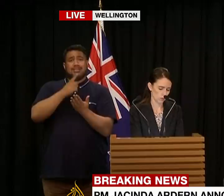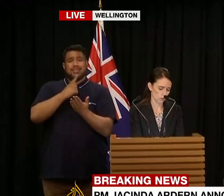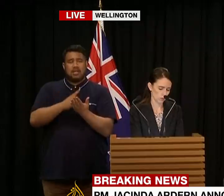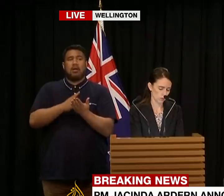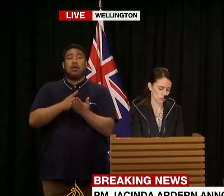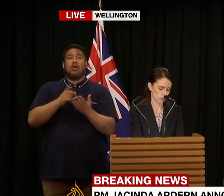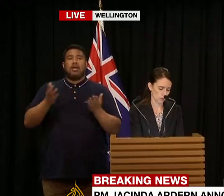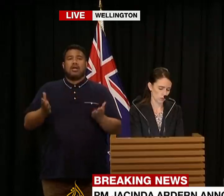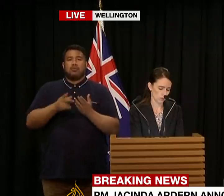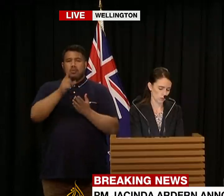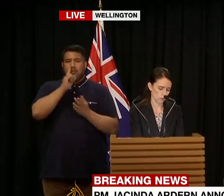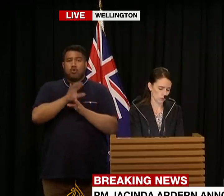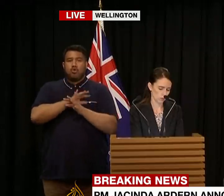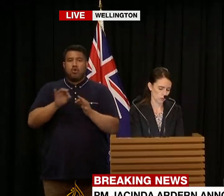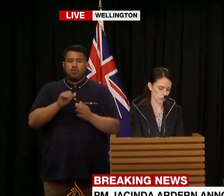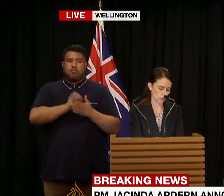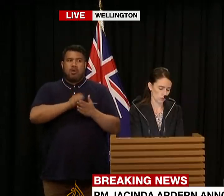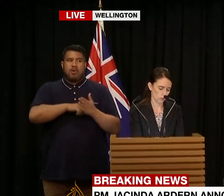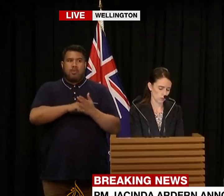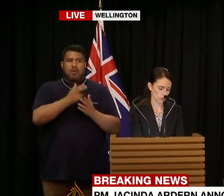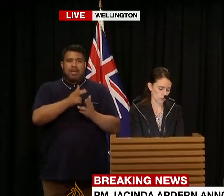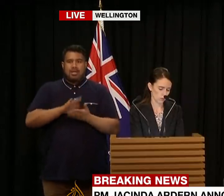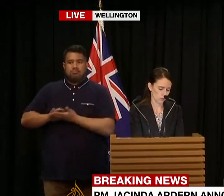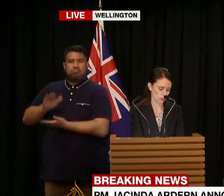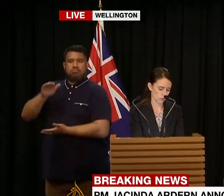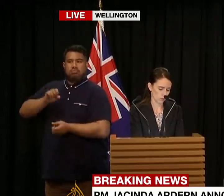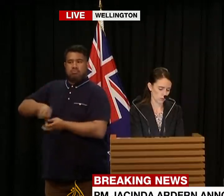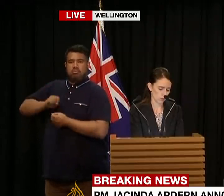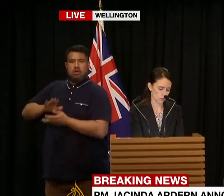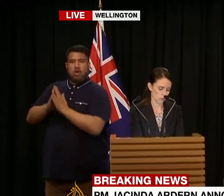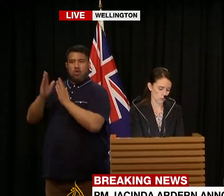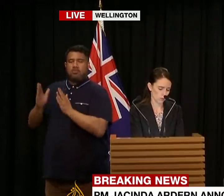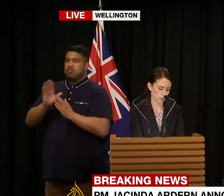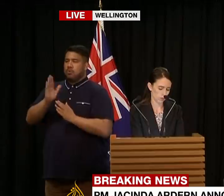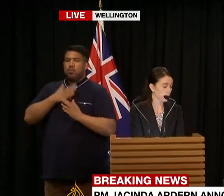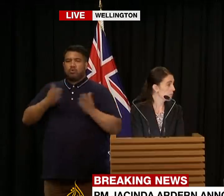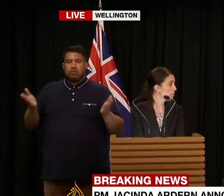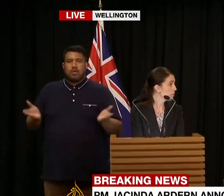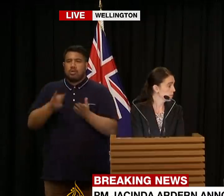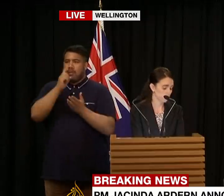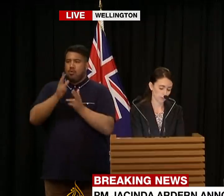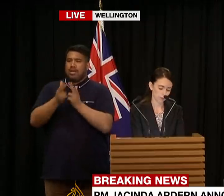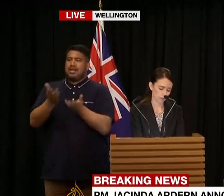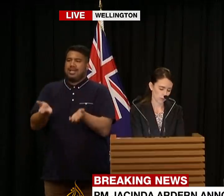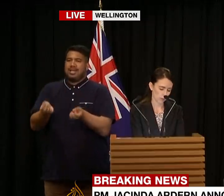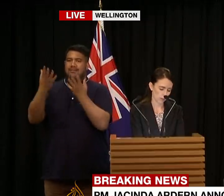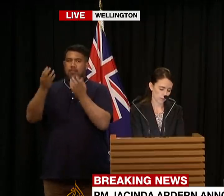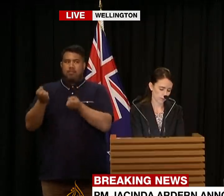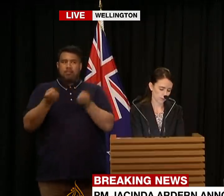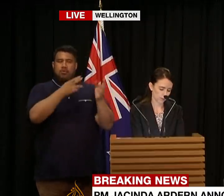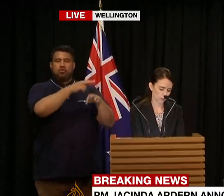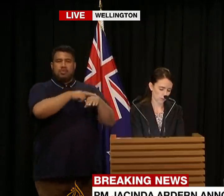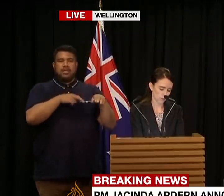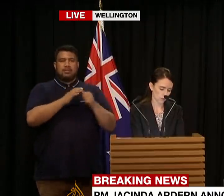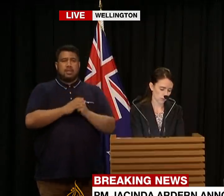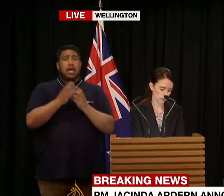stockpiling of these assault rifles and encourage people to continue to surrender their firearms. Dozens of firearm owners have come forward